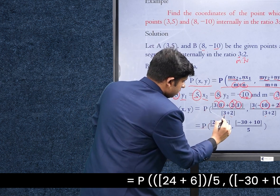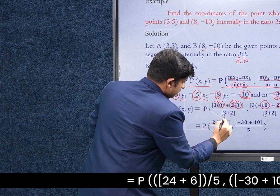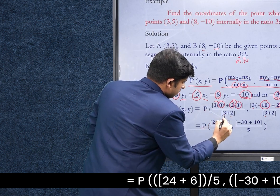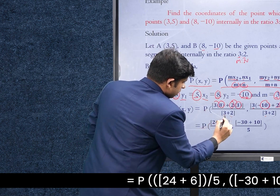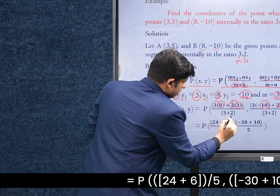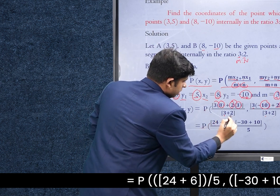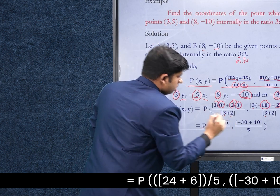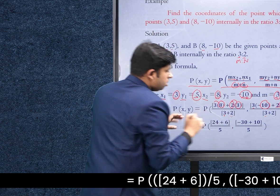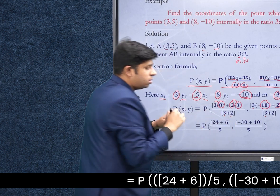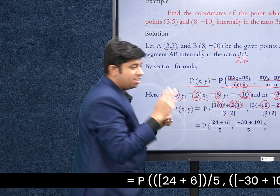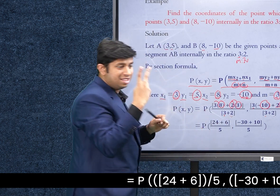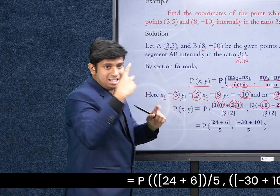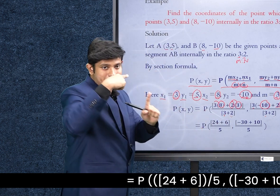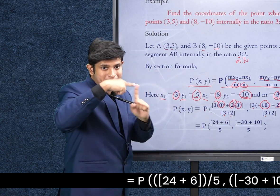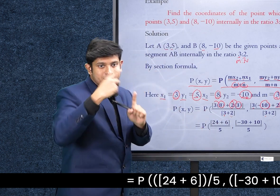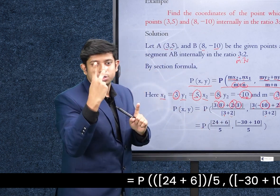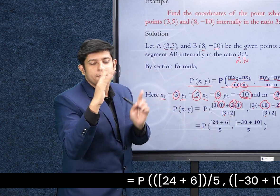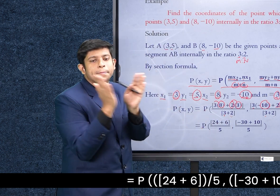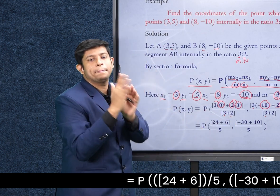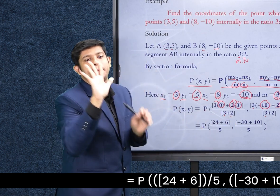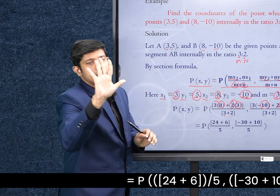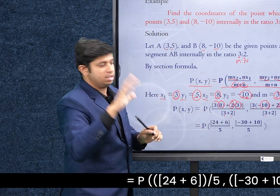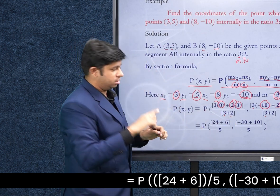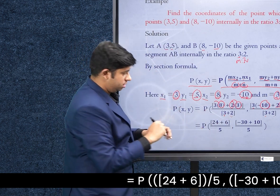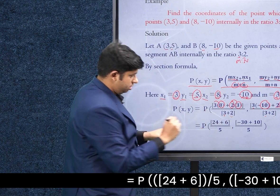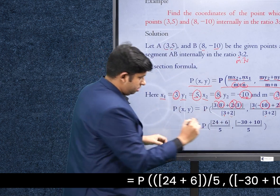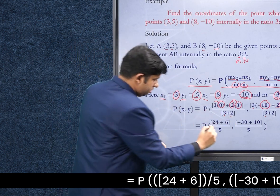comma minus 30 plus 10 by 5.